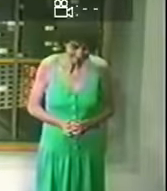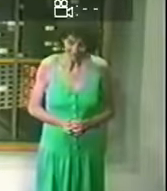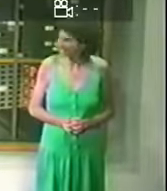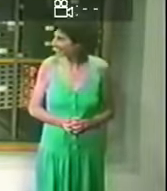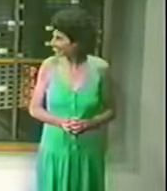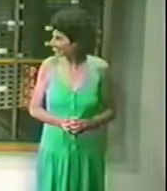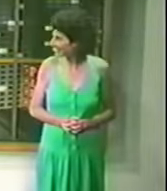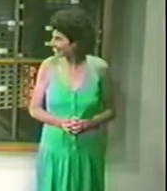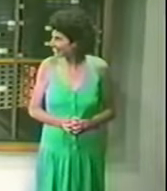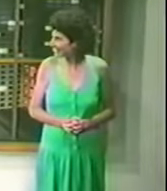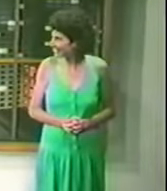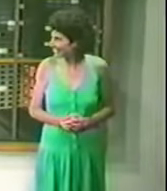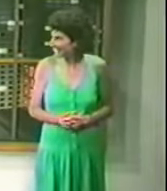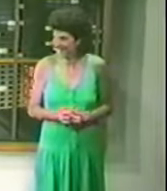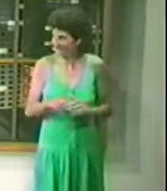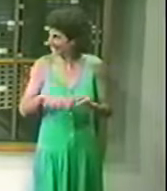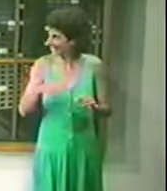I think they can see my face.